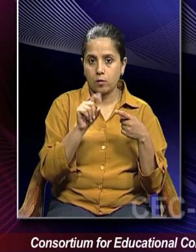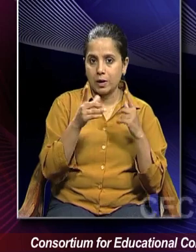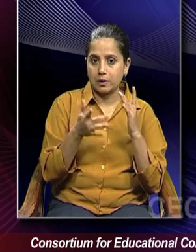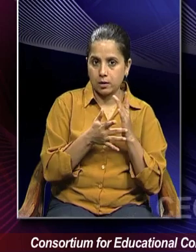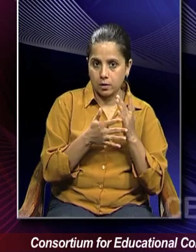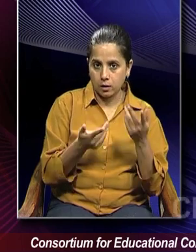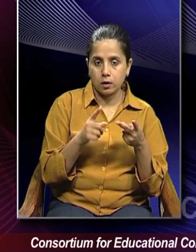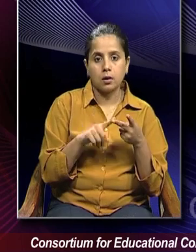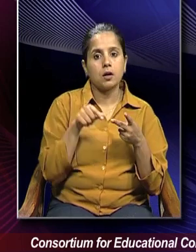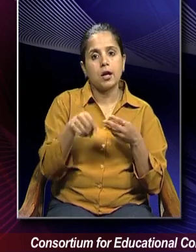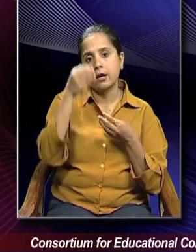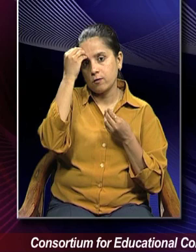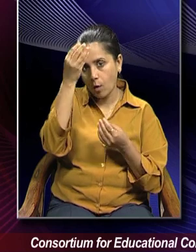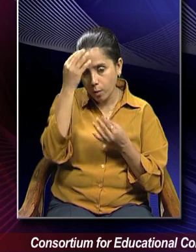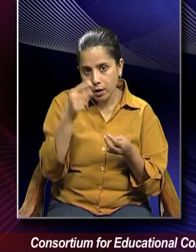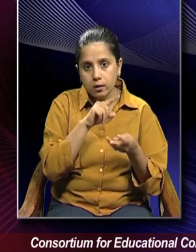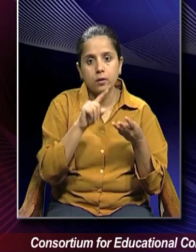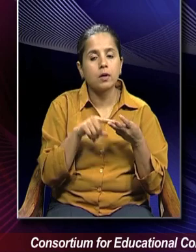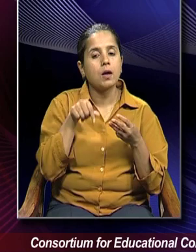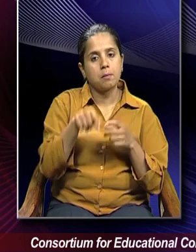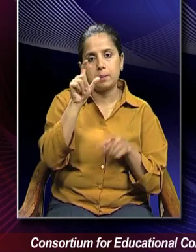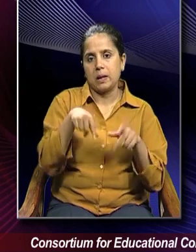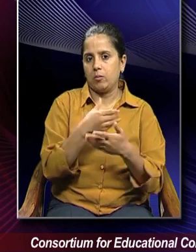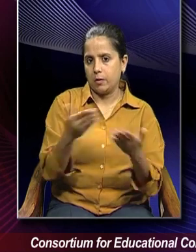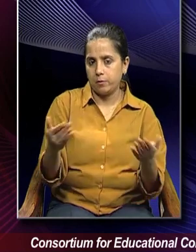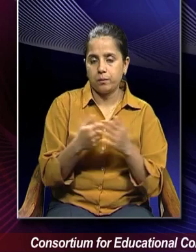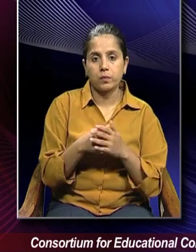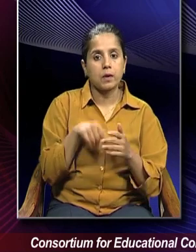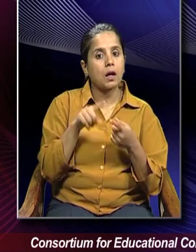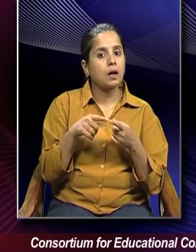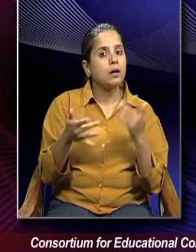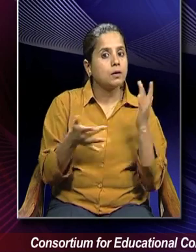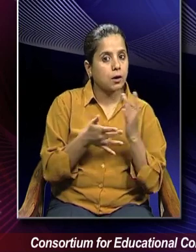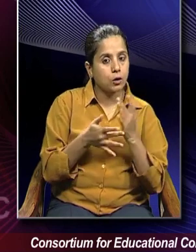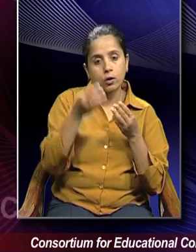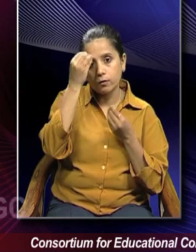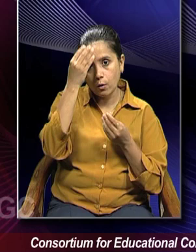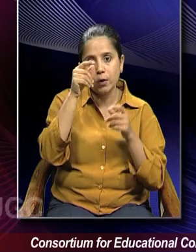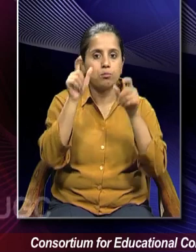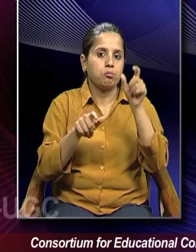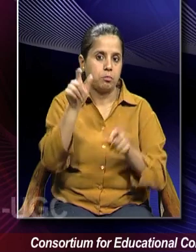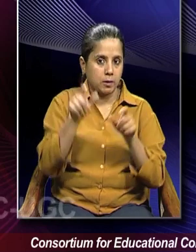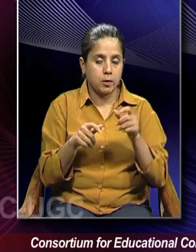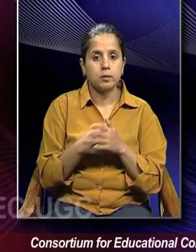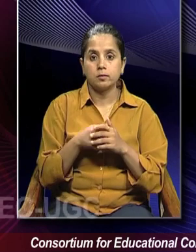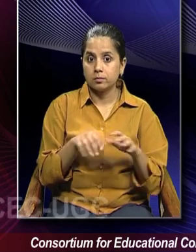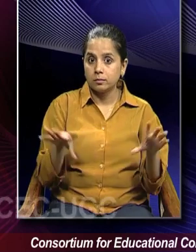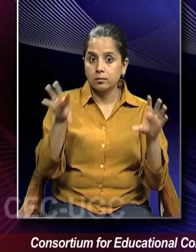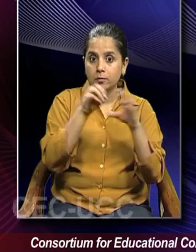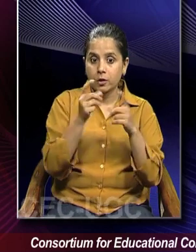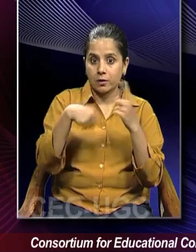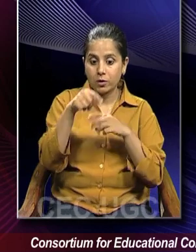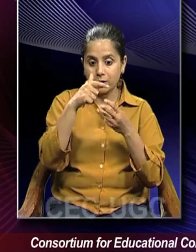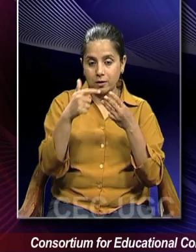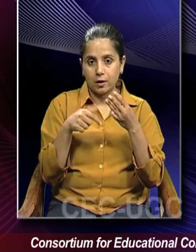technology, second is information, and third is people. Technology, information, and people. Together they make the